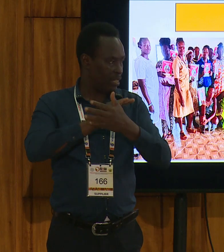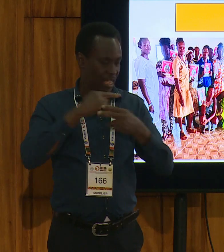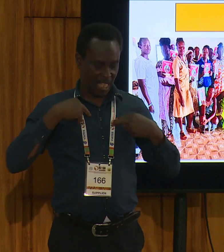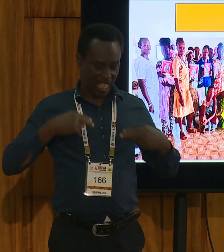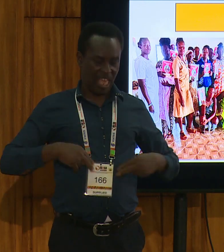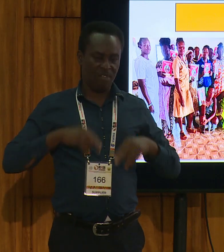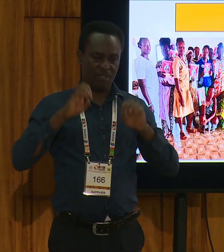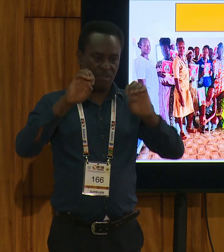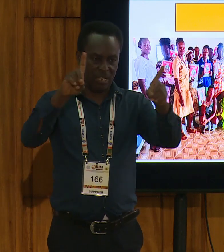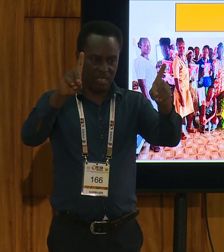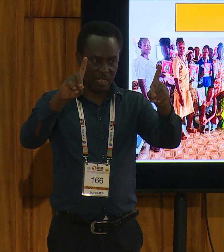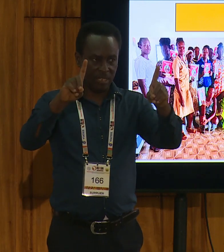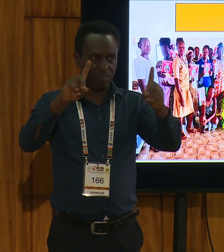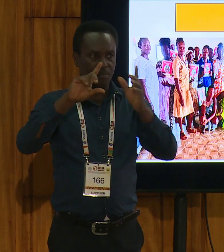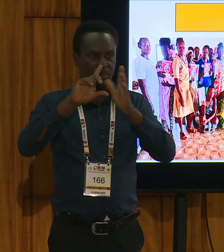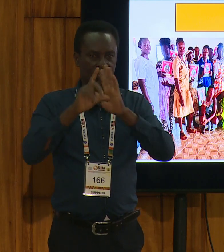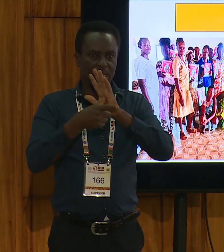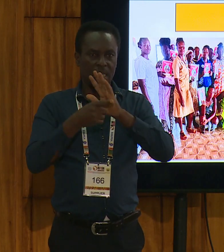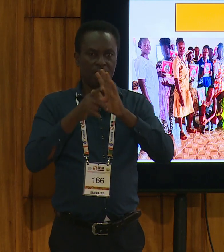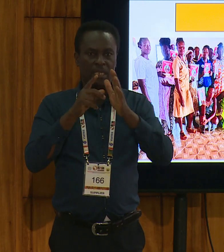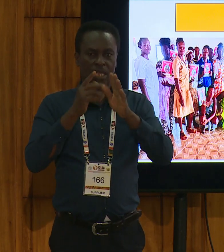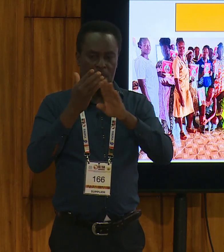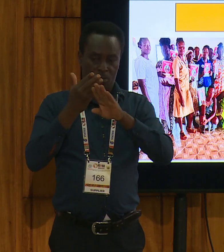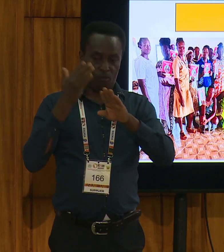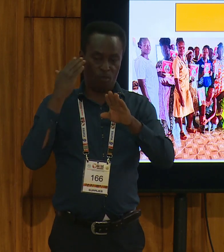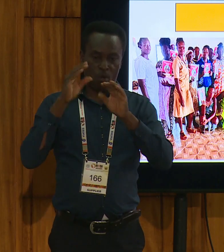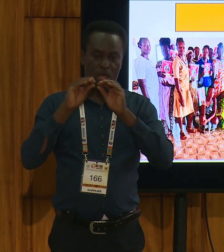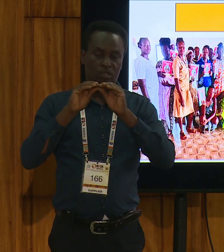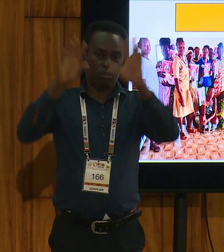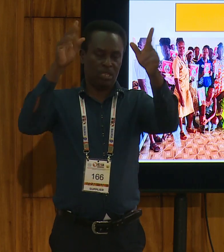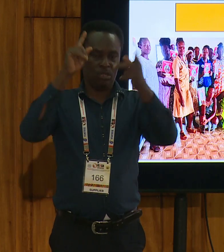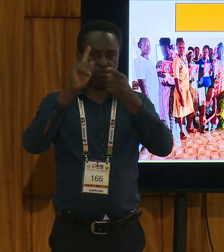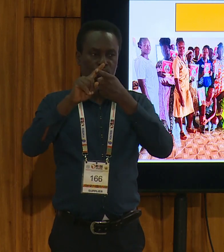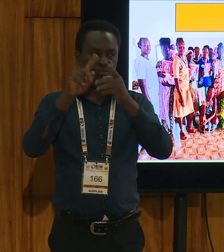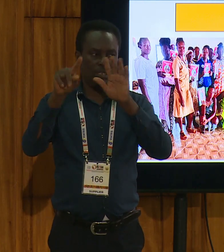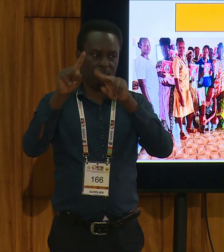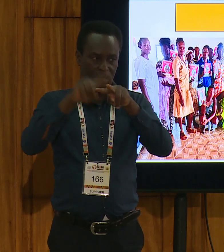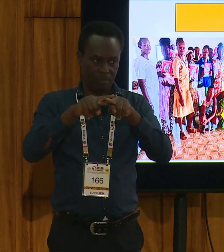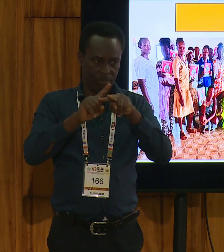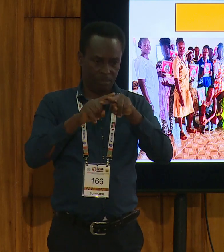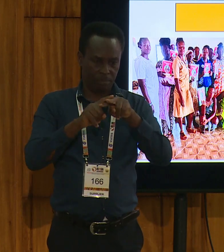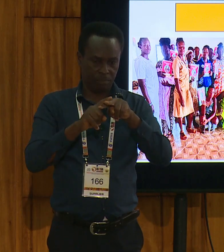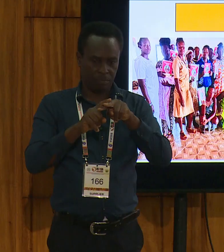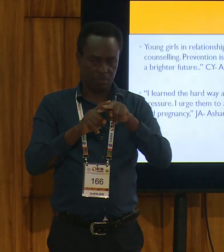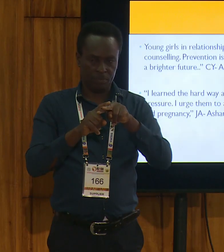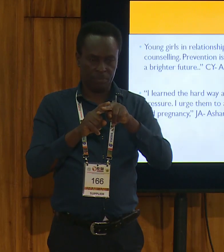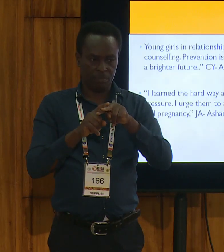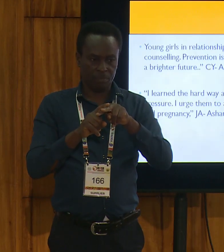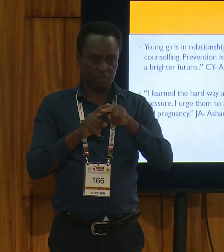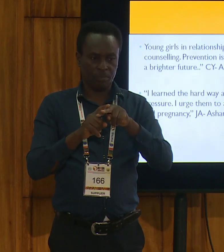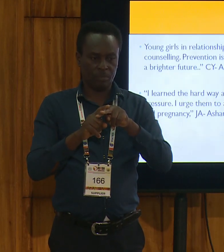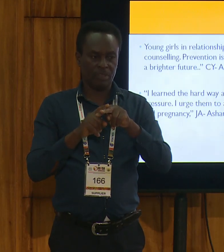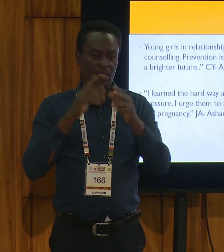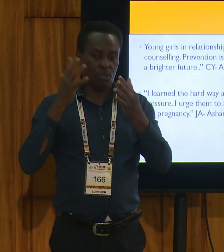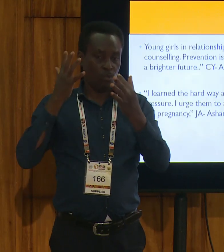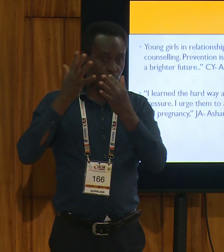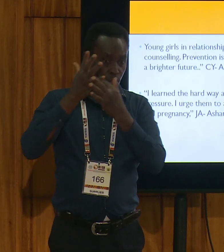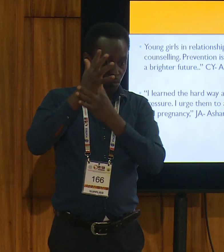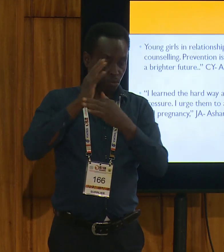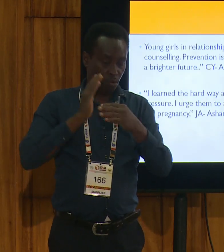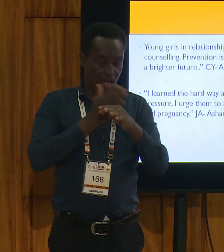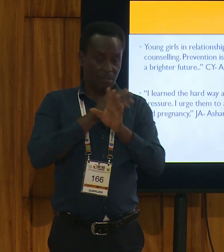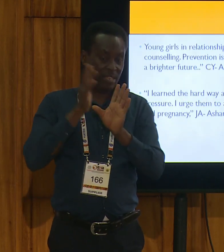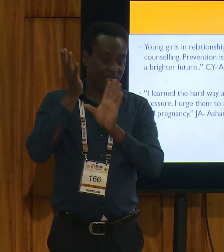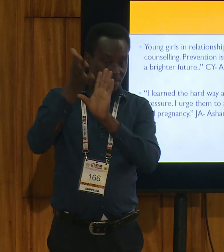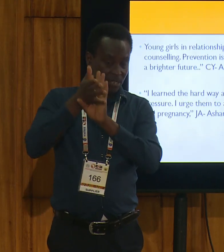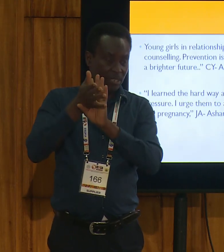education, pre-exposure prophylaxis, and post-exposure prophylaxis for young girls. And through our